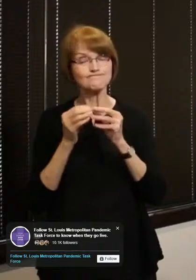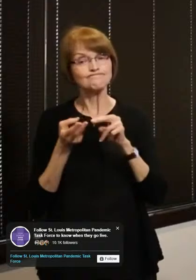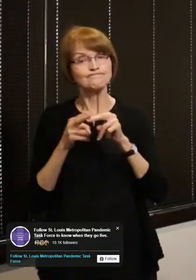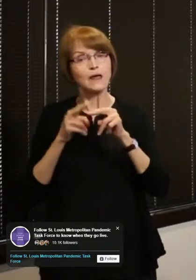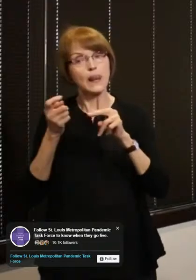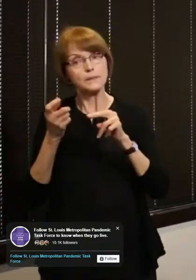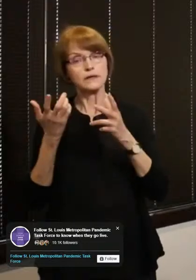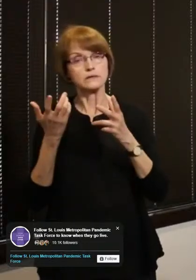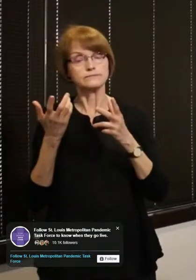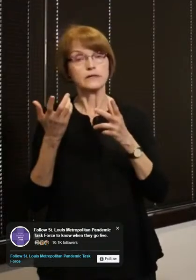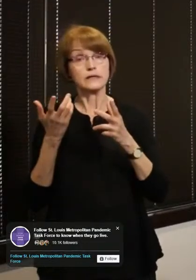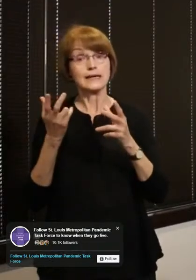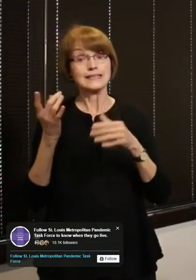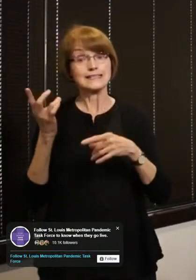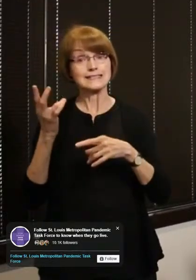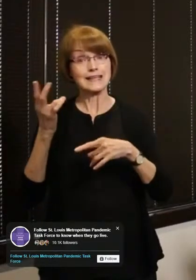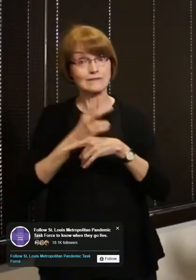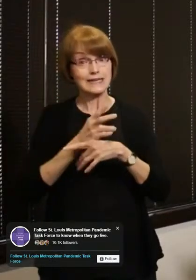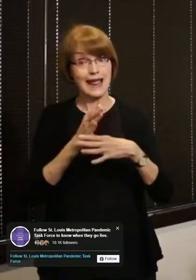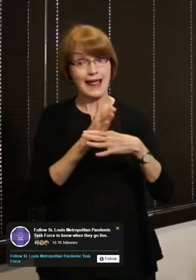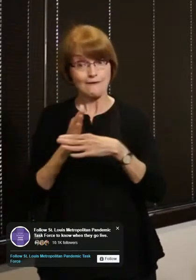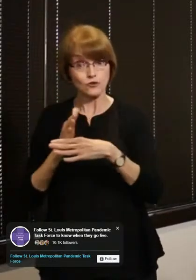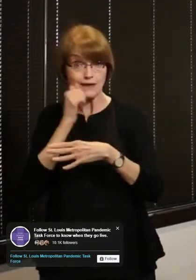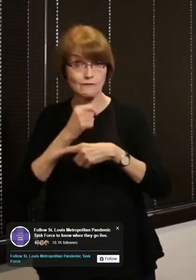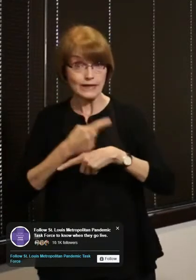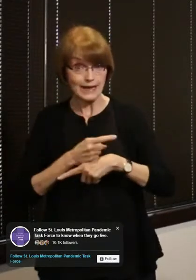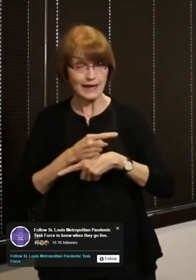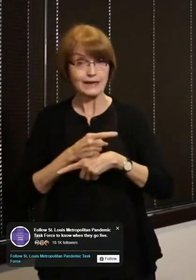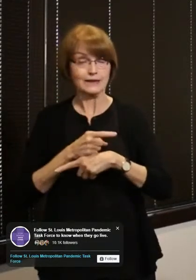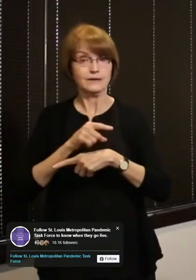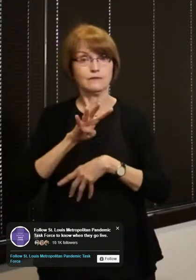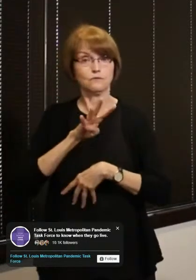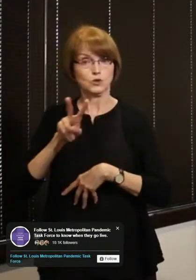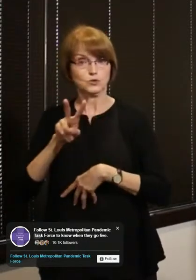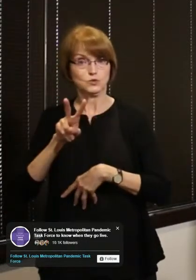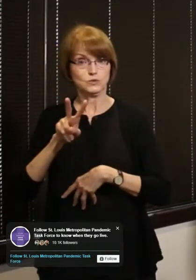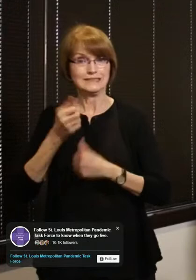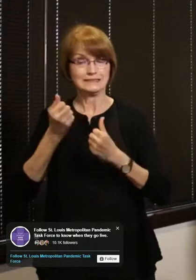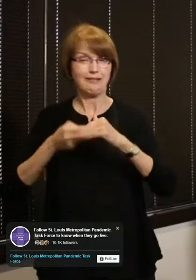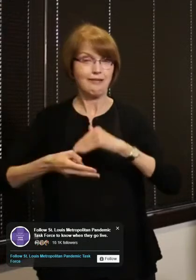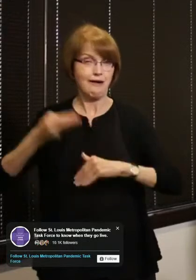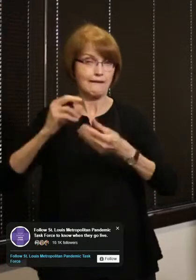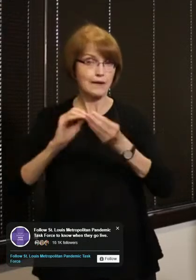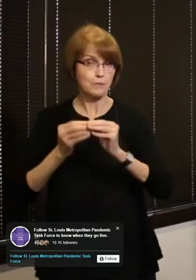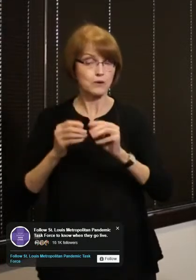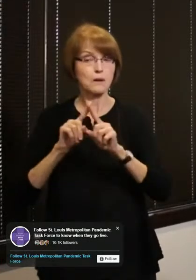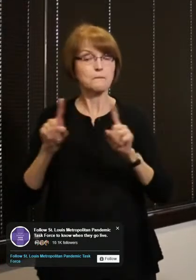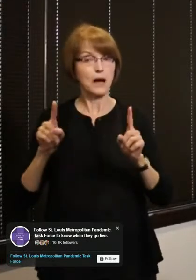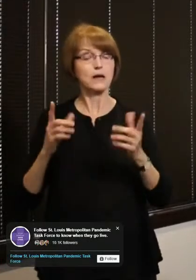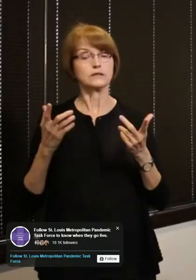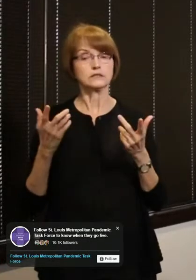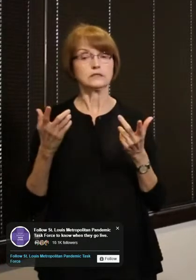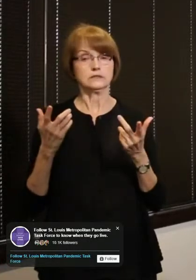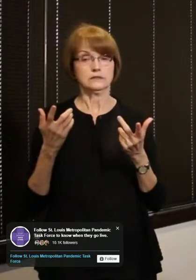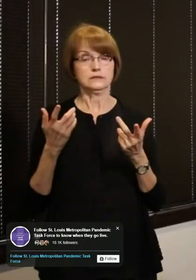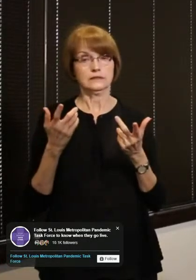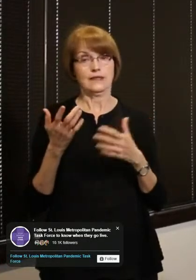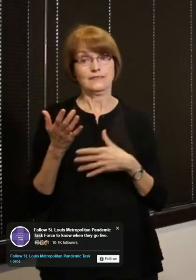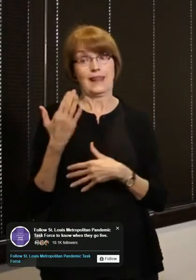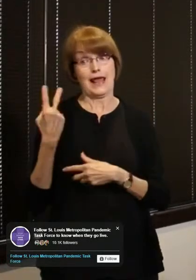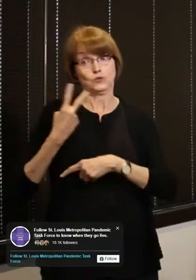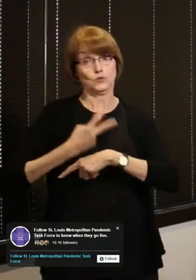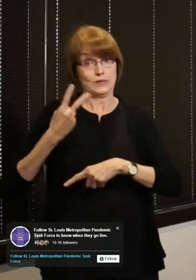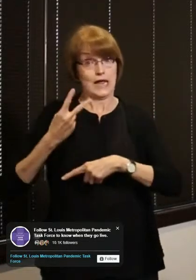7-day average of 42. So we're still at that high rolling 7-day average, but at least for the last couple